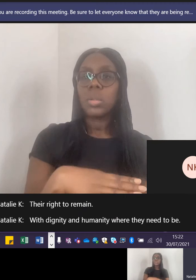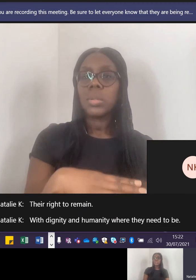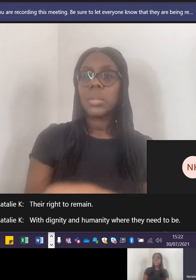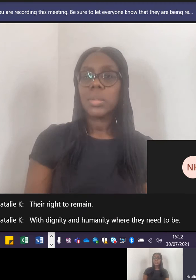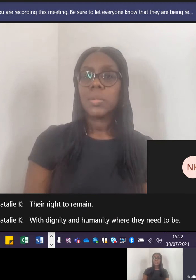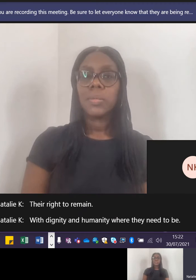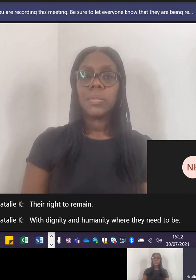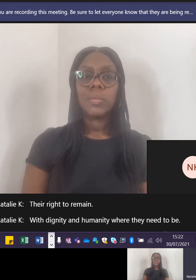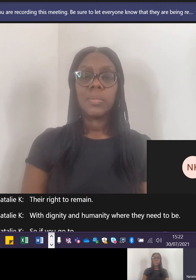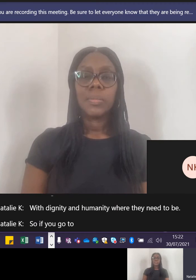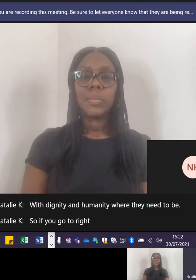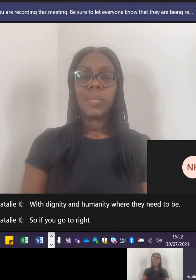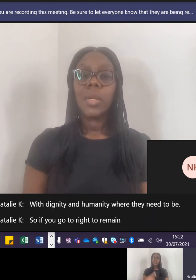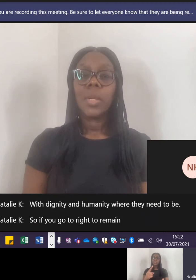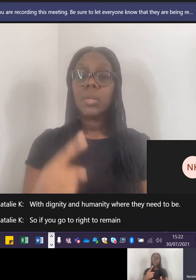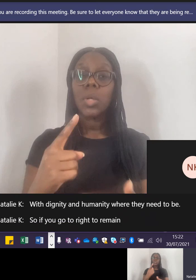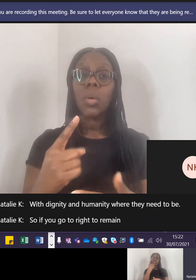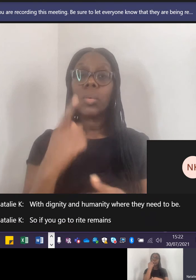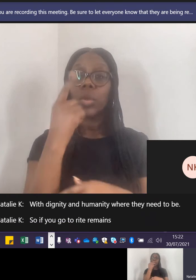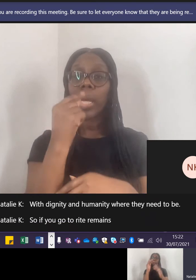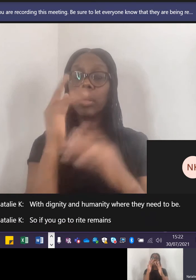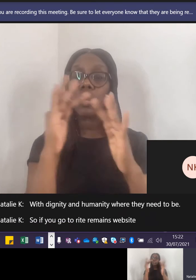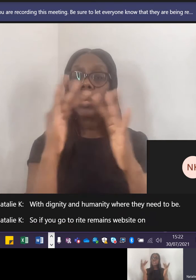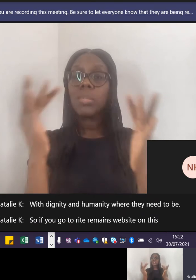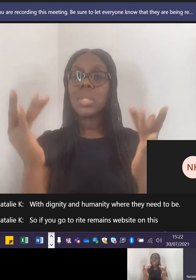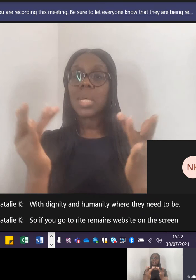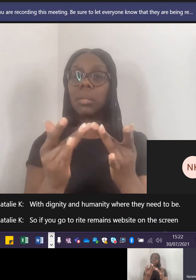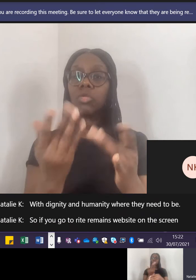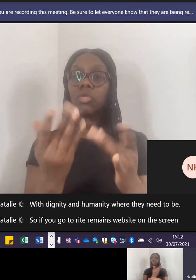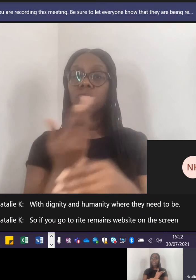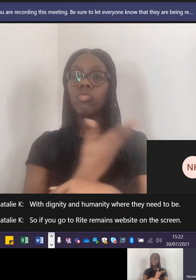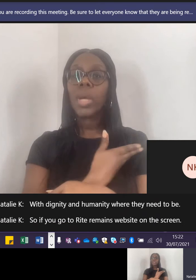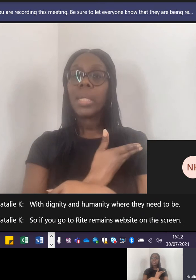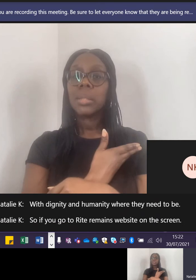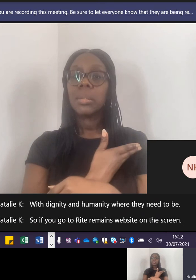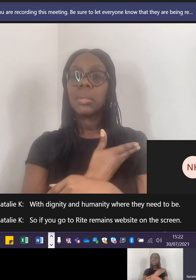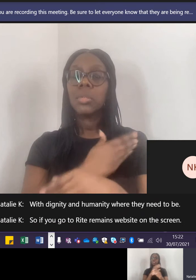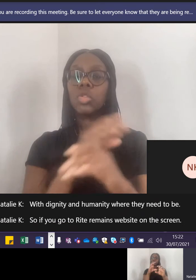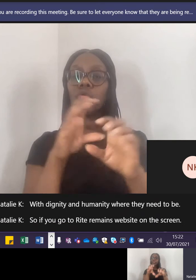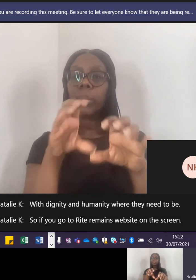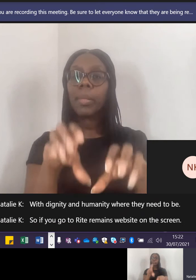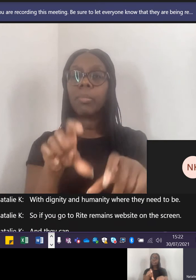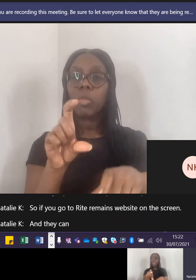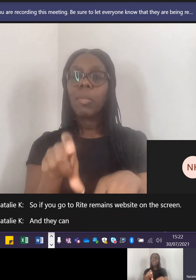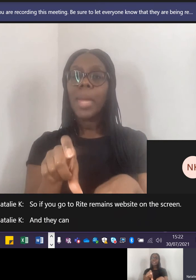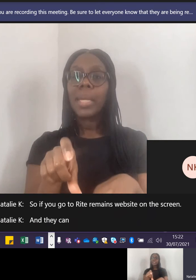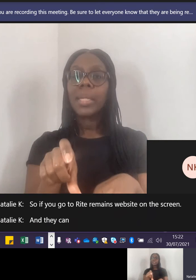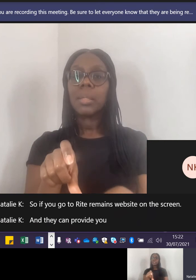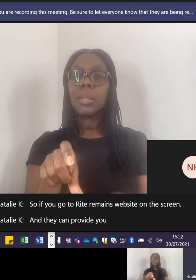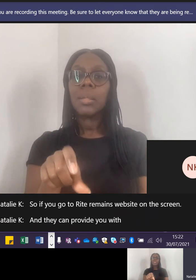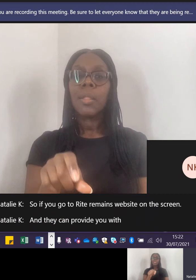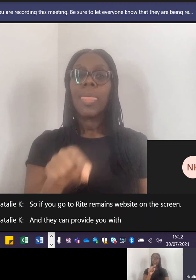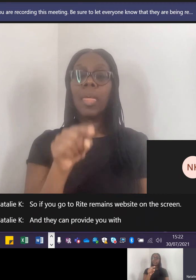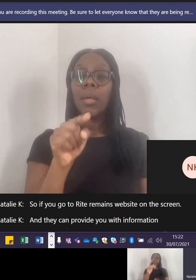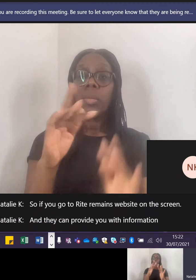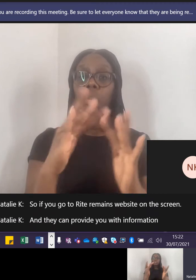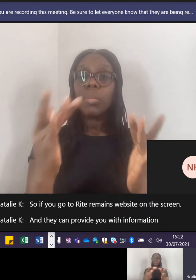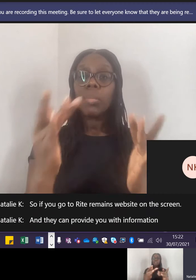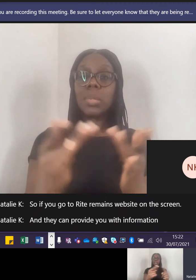So if you go to Right to Remain's website on the screen, they can provide you with